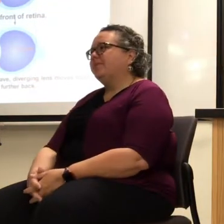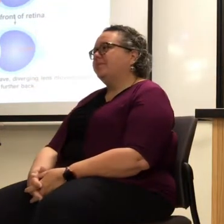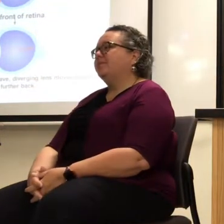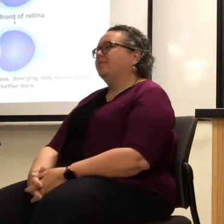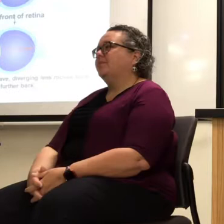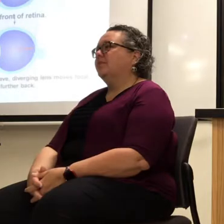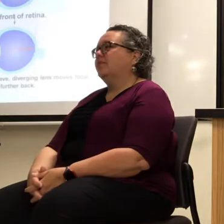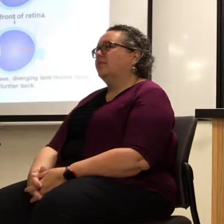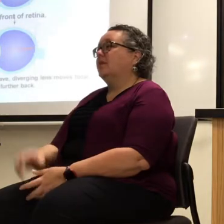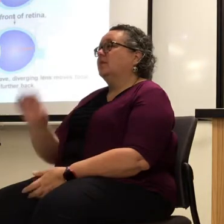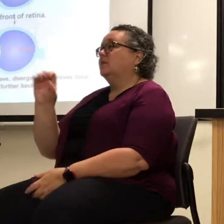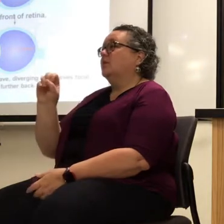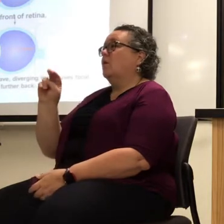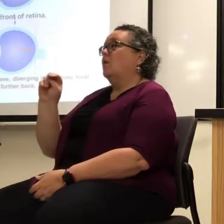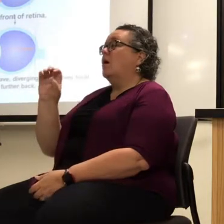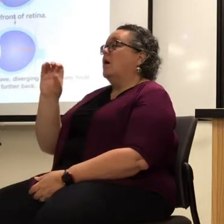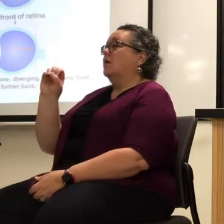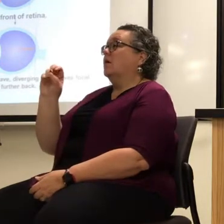a concave lens